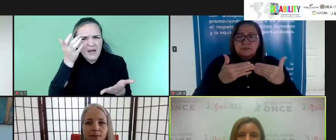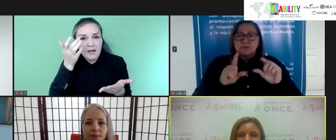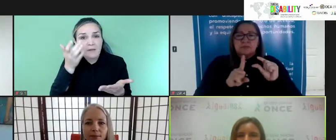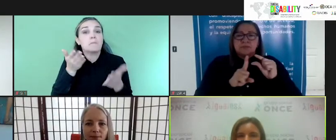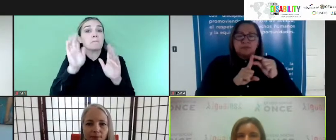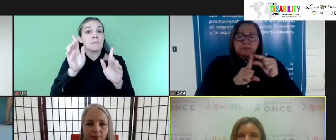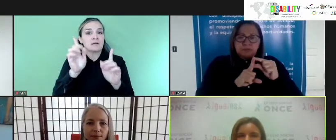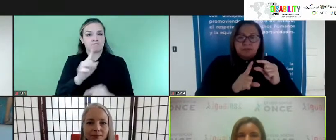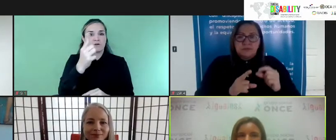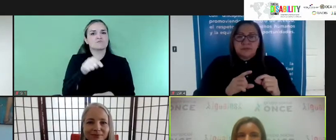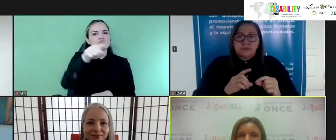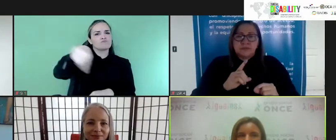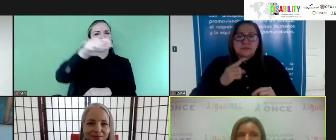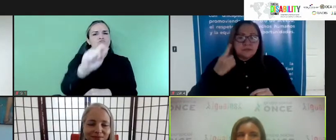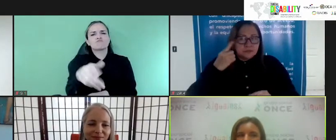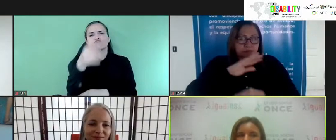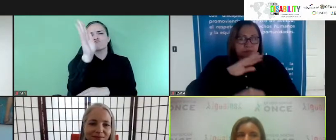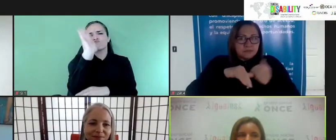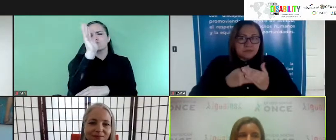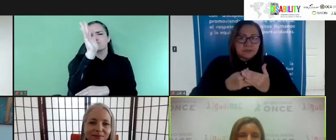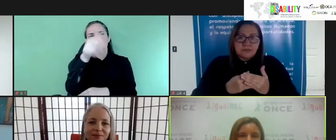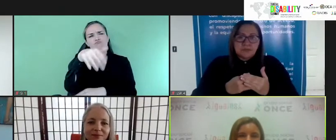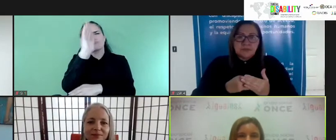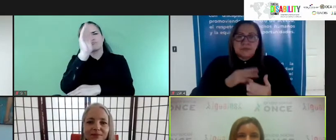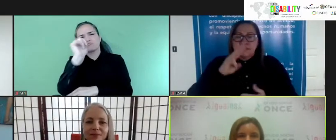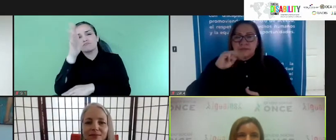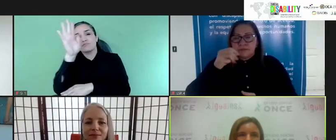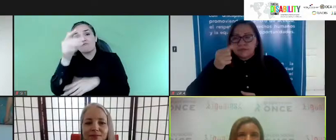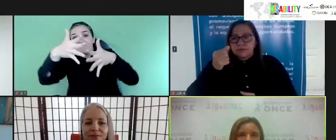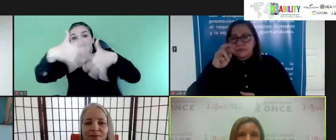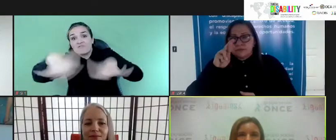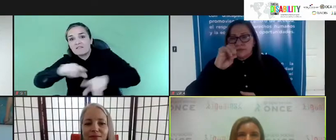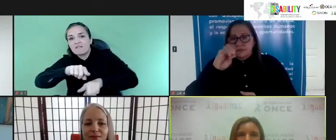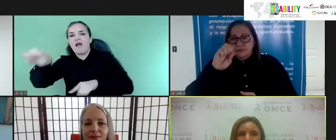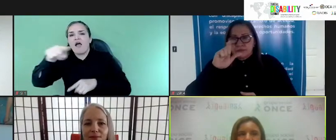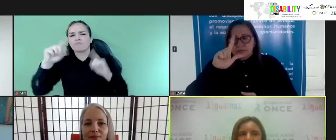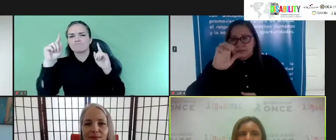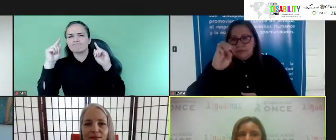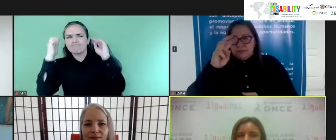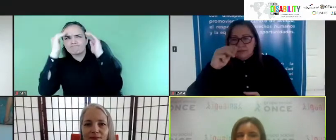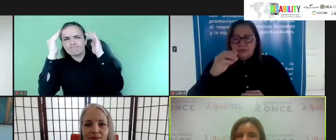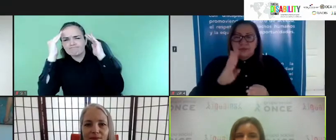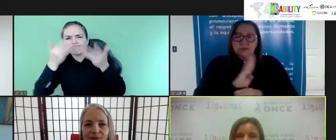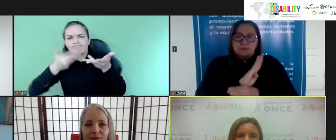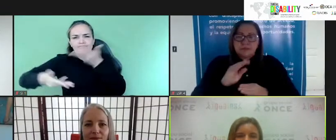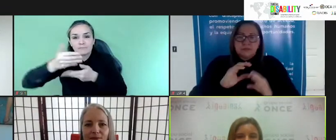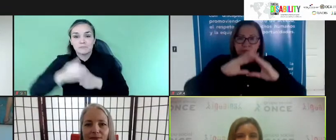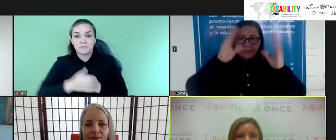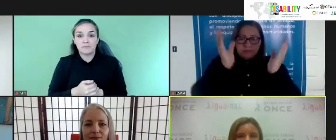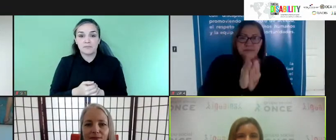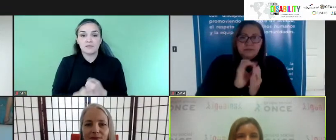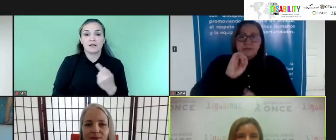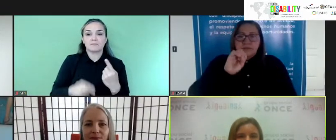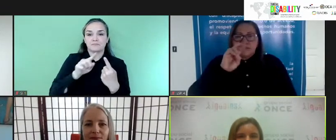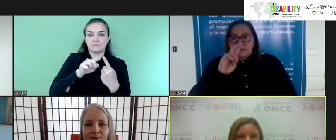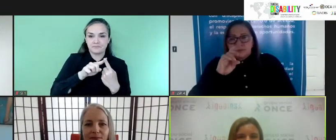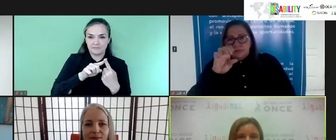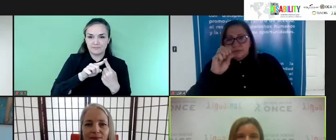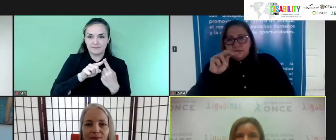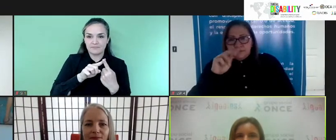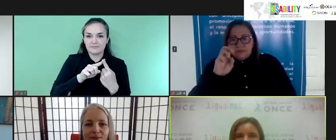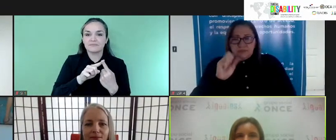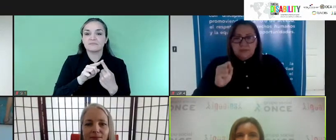this session is important so marina garcia morena from the world bank alias